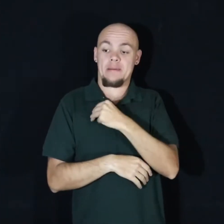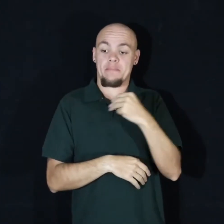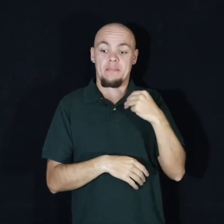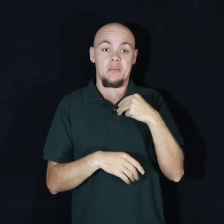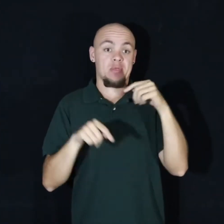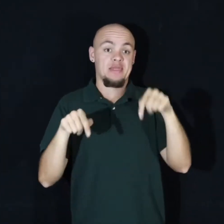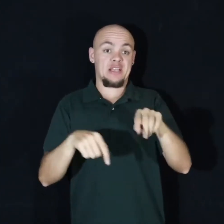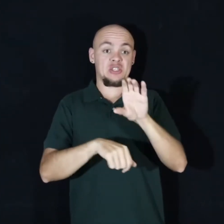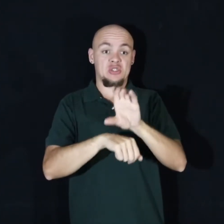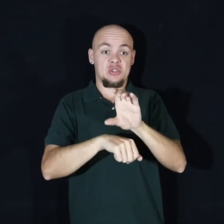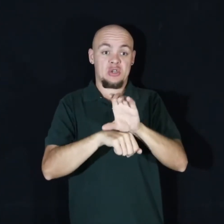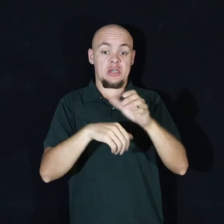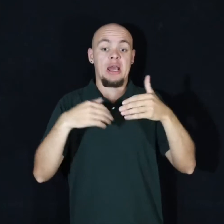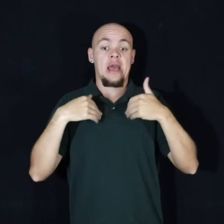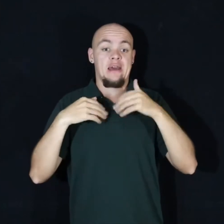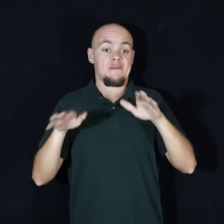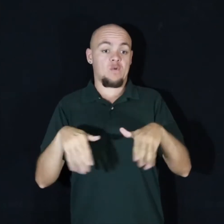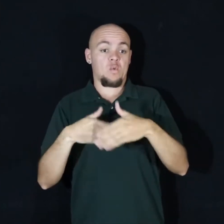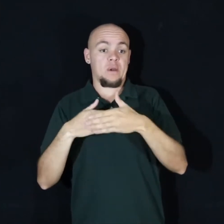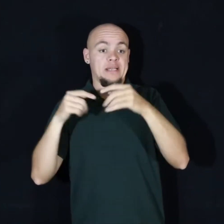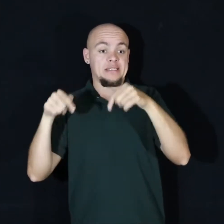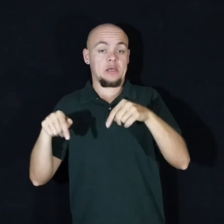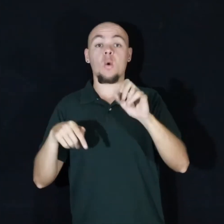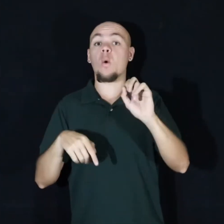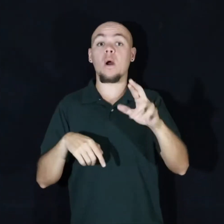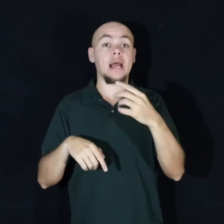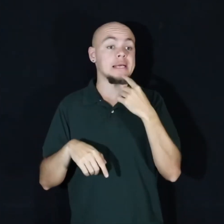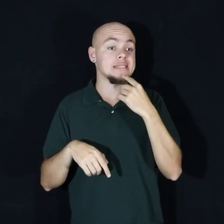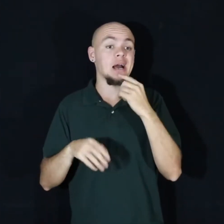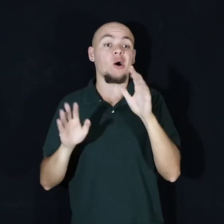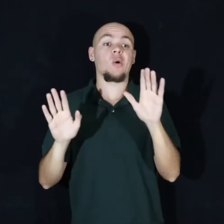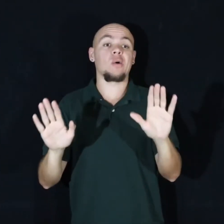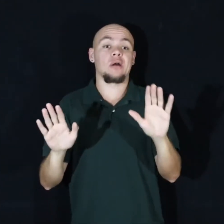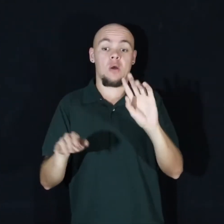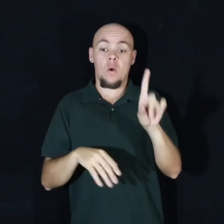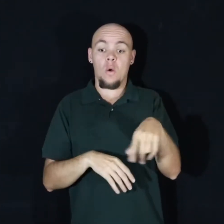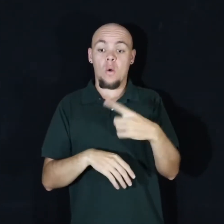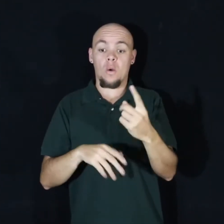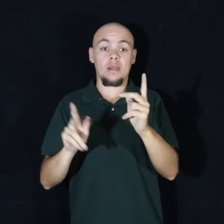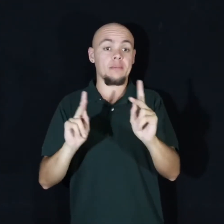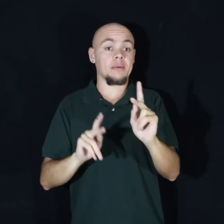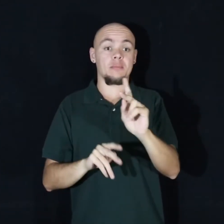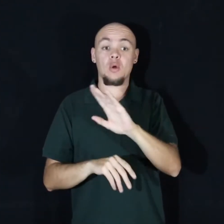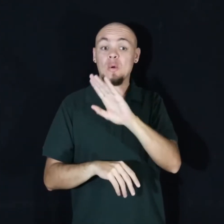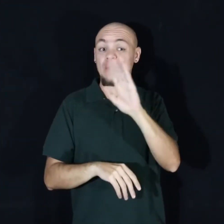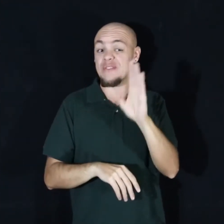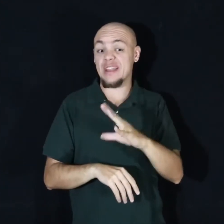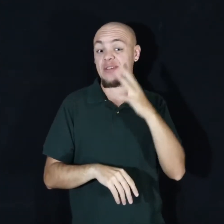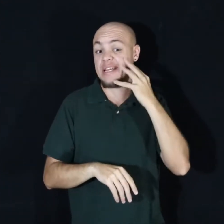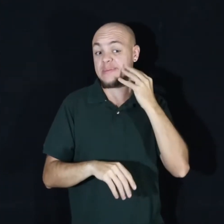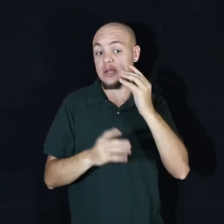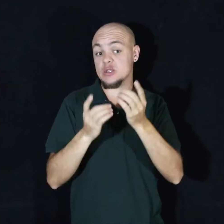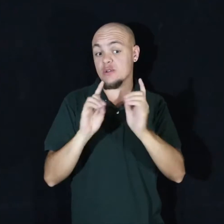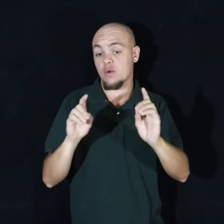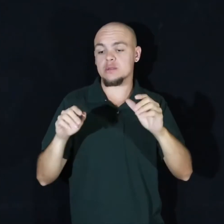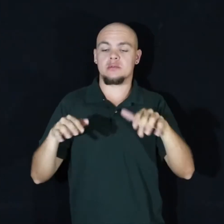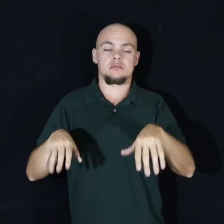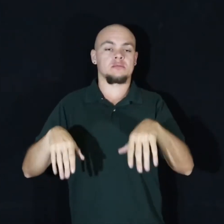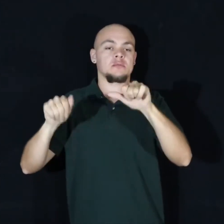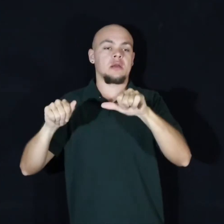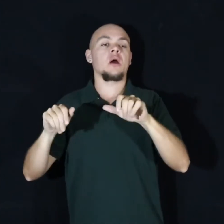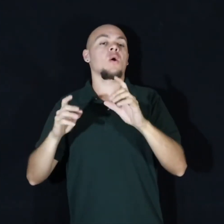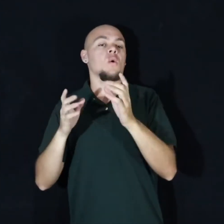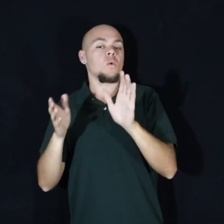could say, I'm sorry, only members of this church can have weddings here. Or I could say, oh, I'm sorry, only people who have never